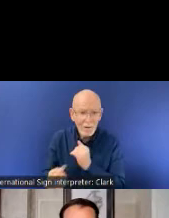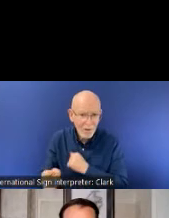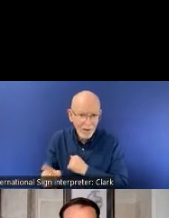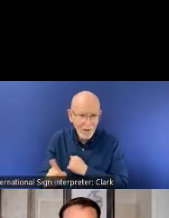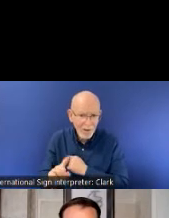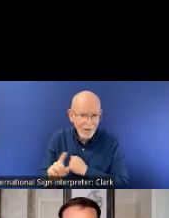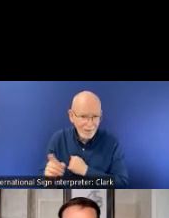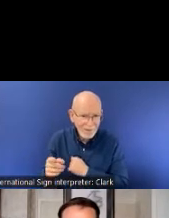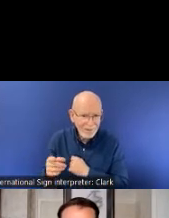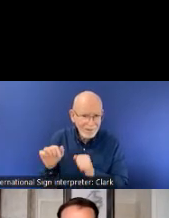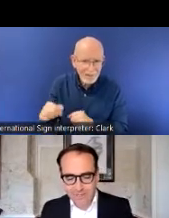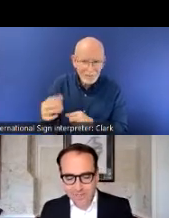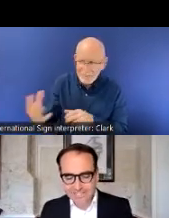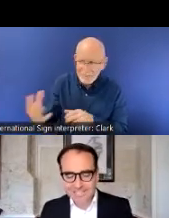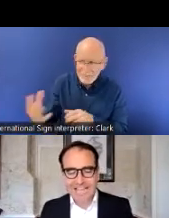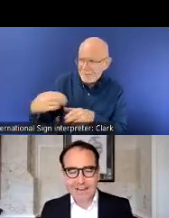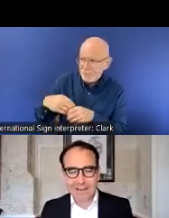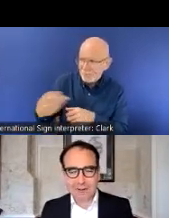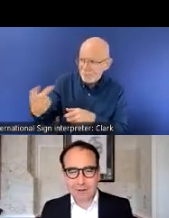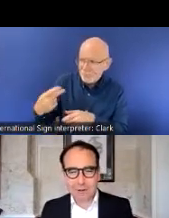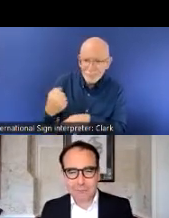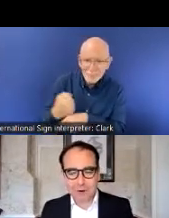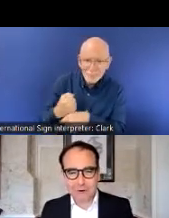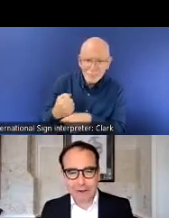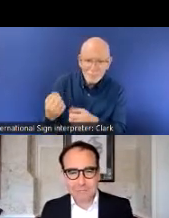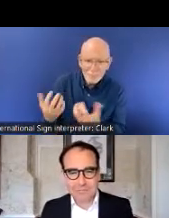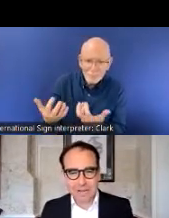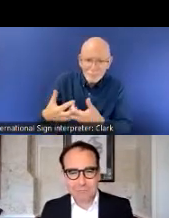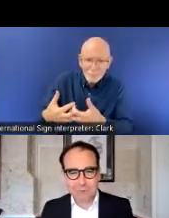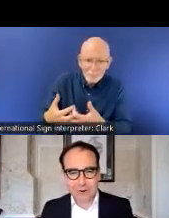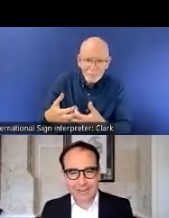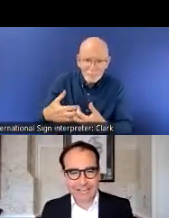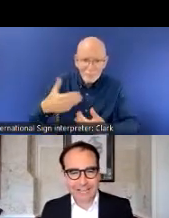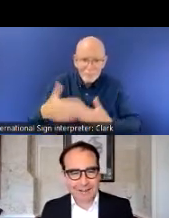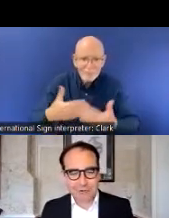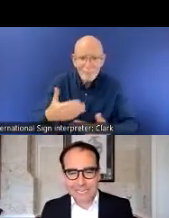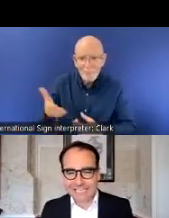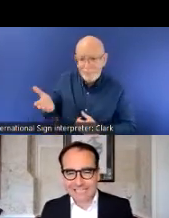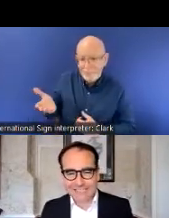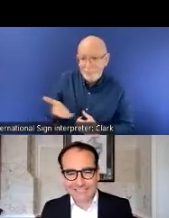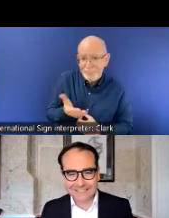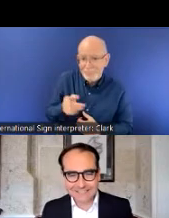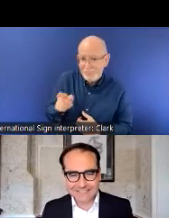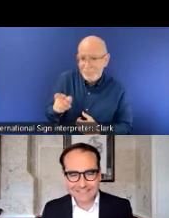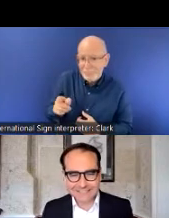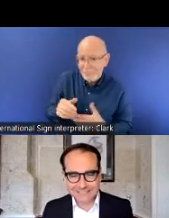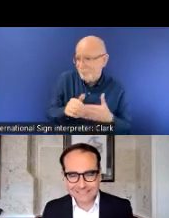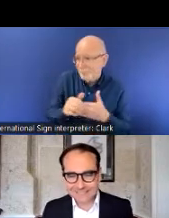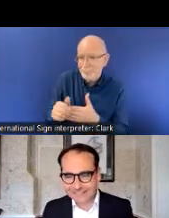Morjaria, is with us. She's the head of global program design. Priya, greetings.